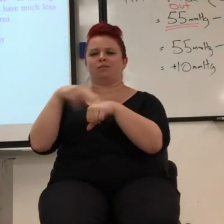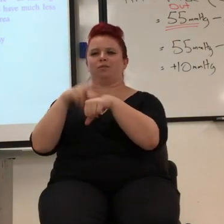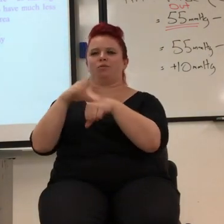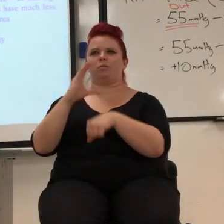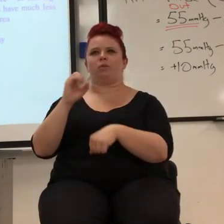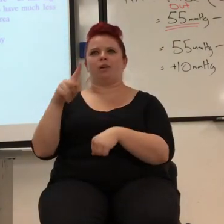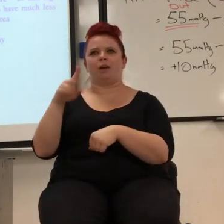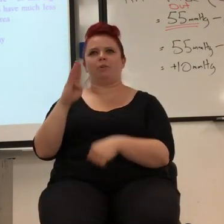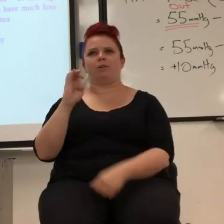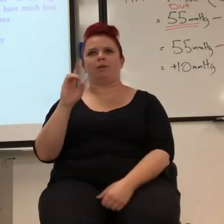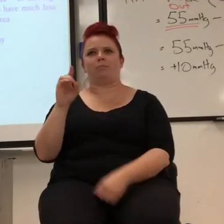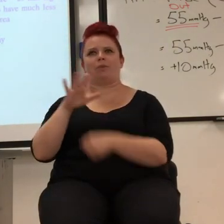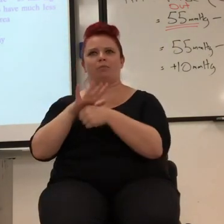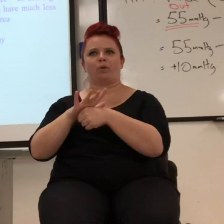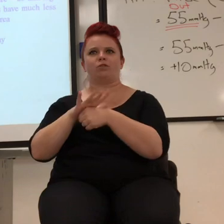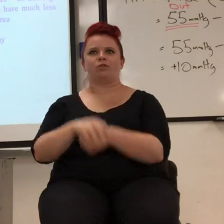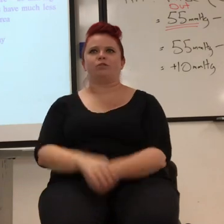beds.